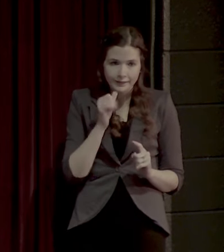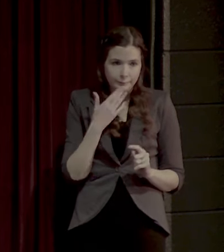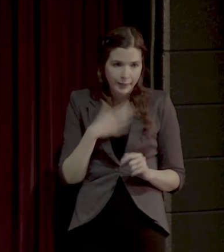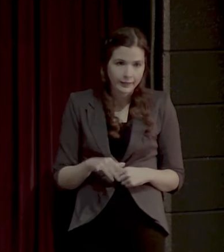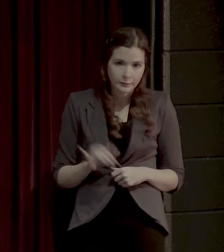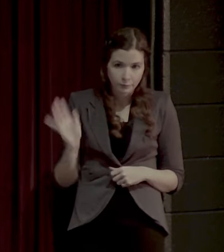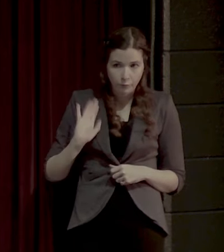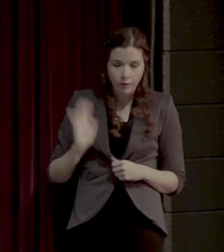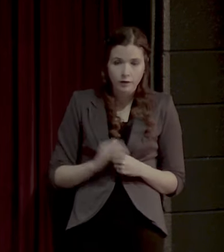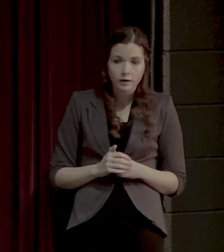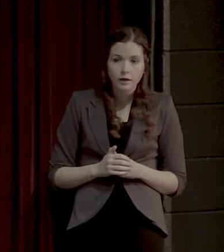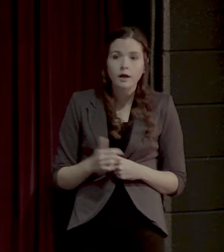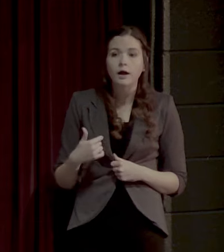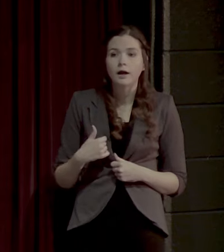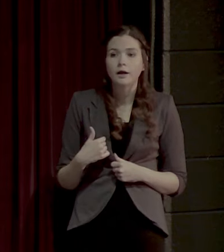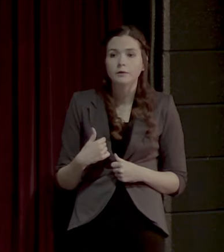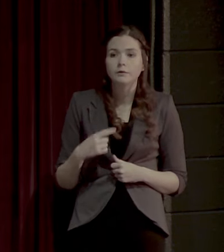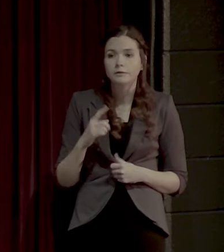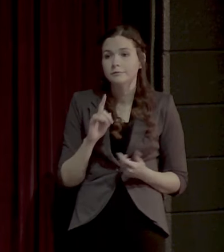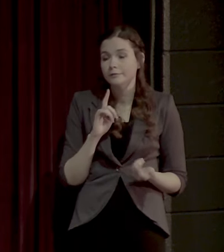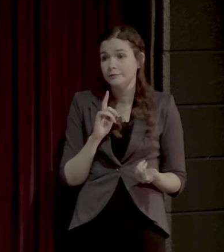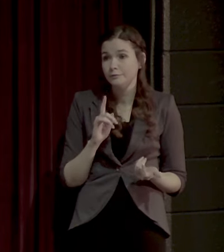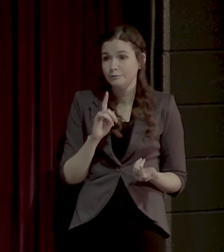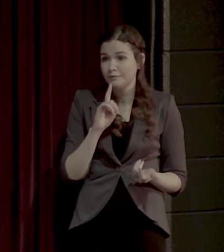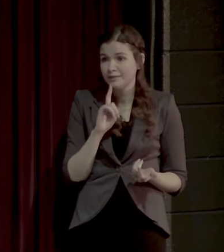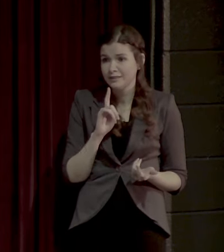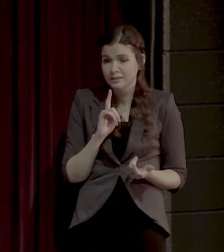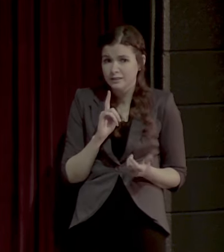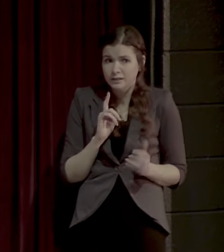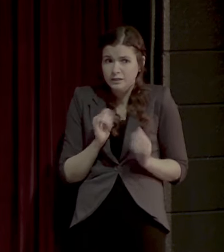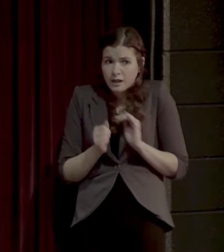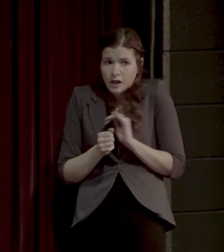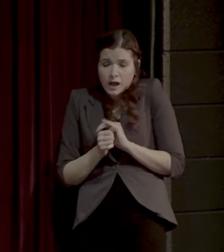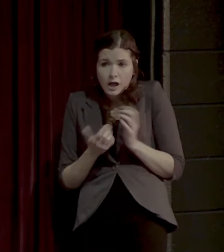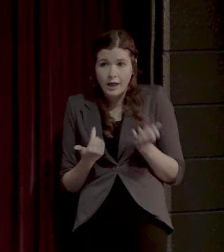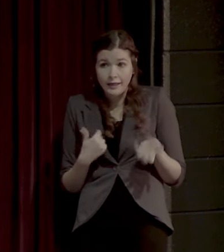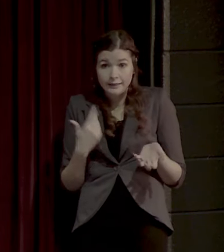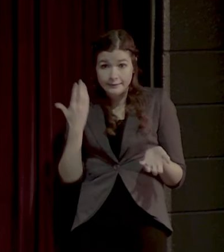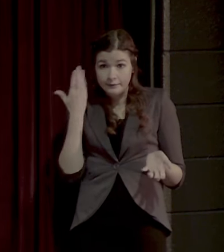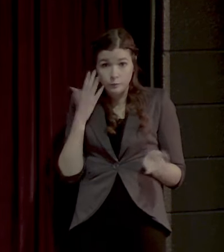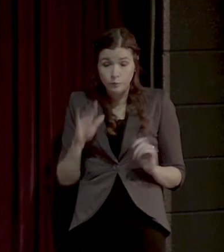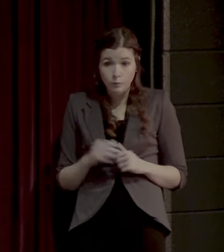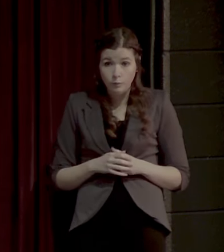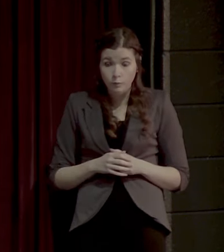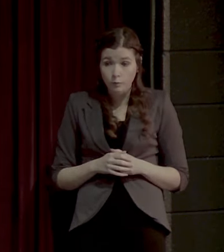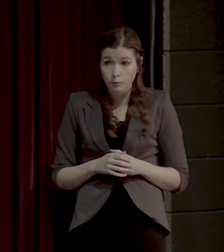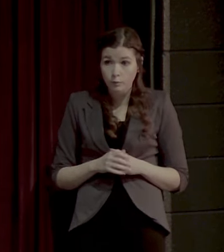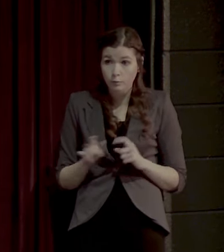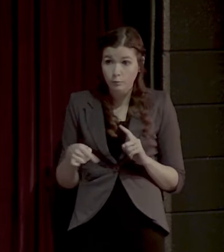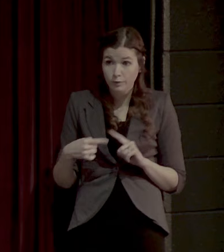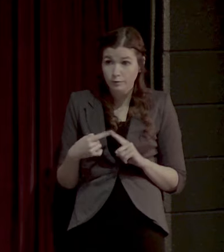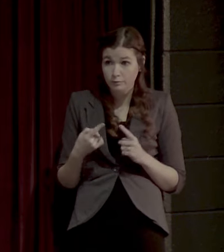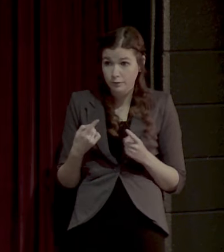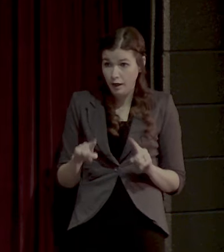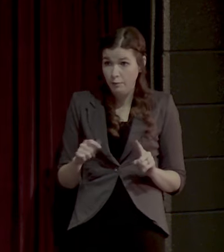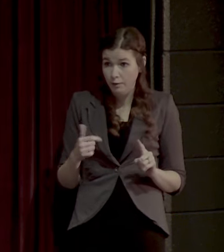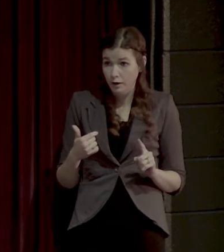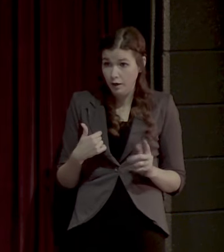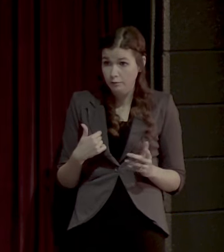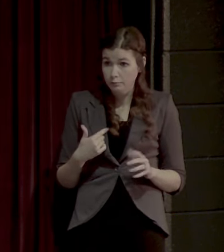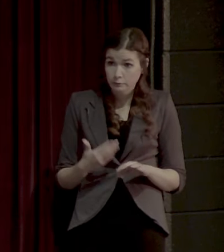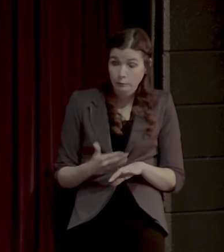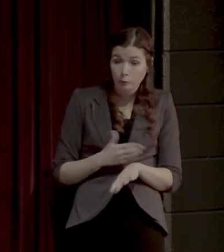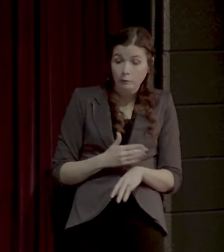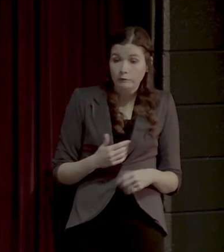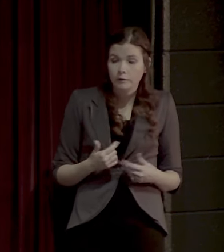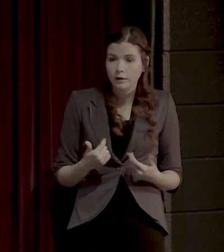I was so far into my shell that I had no clue when I would come out of it.